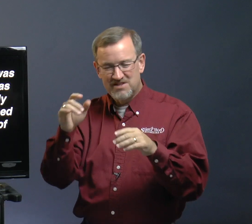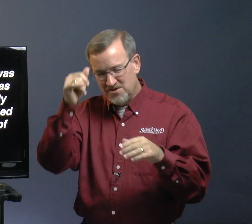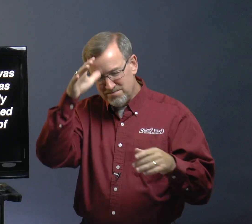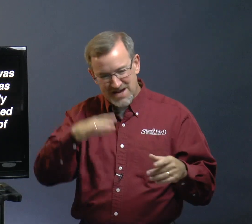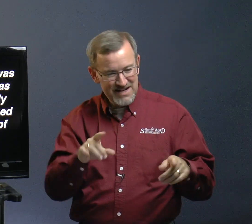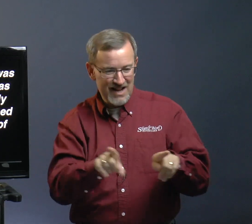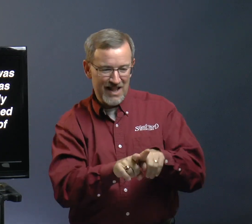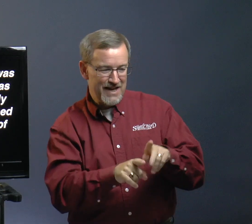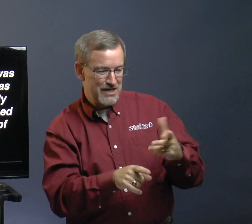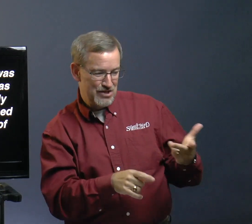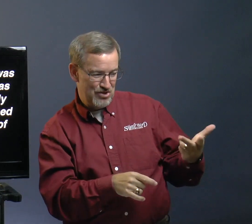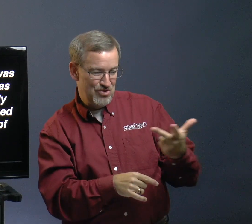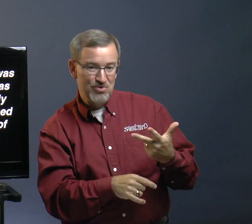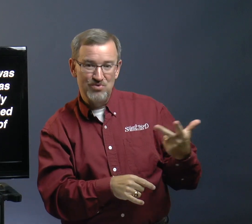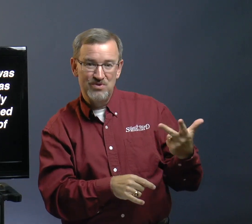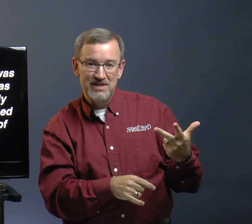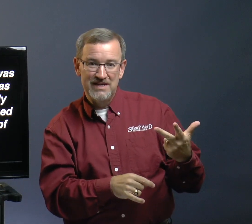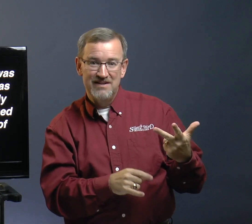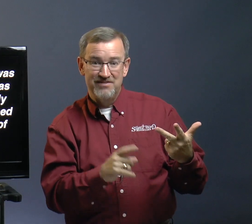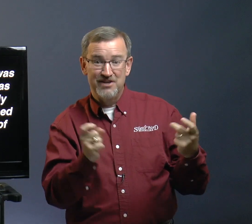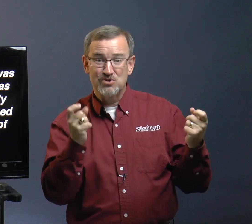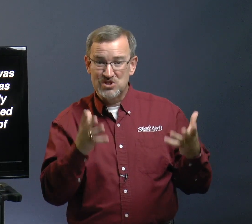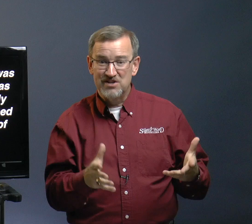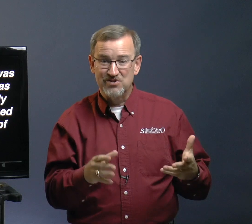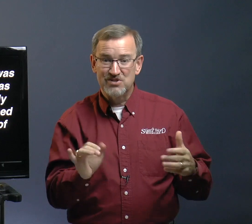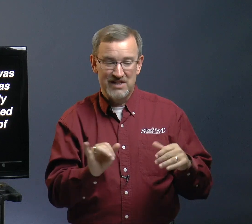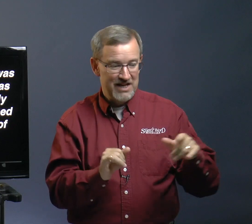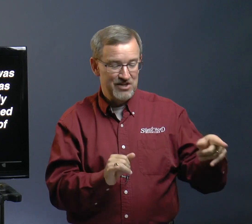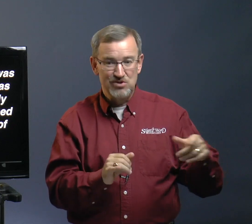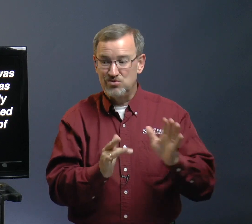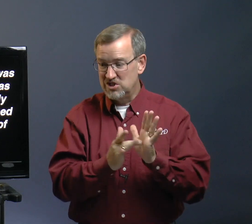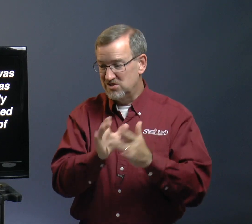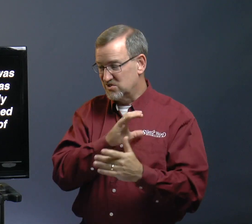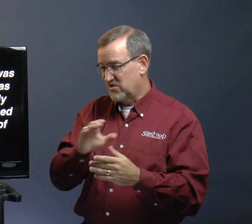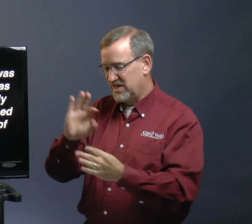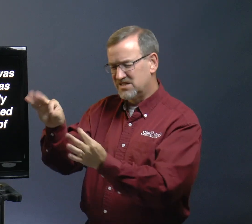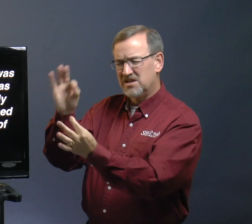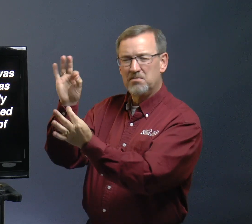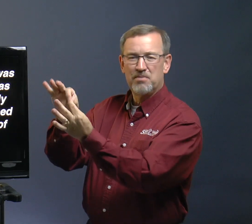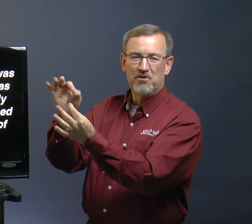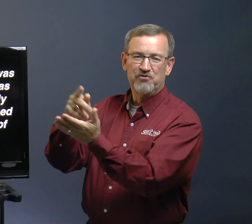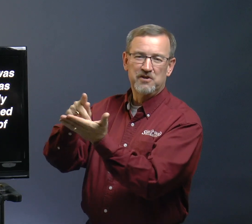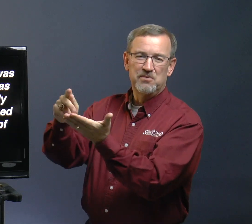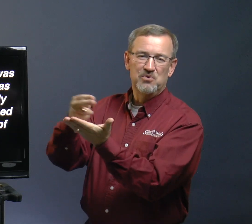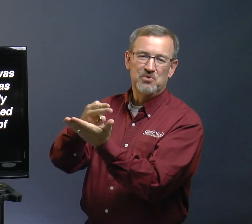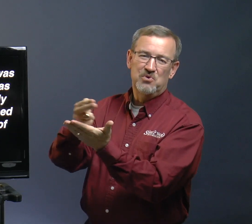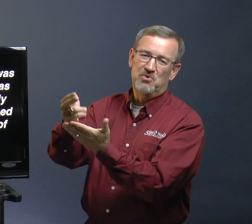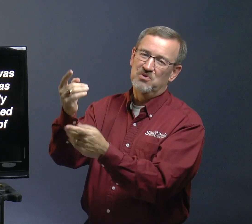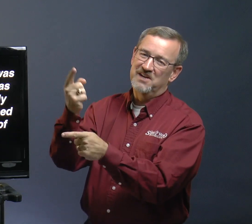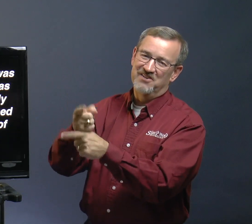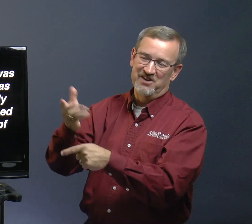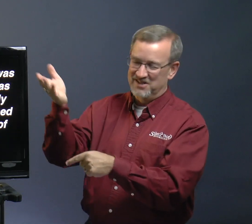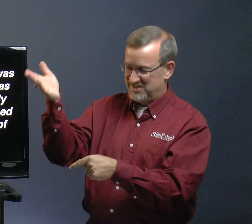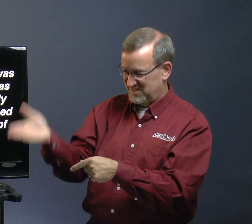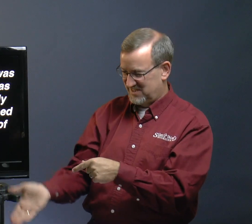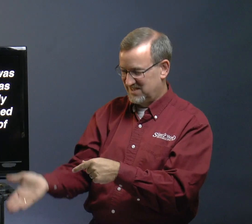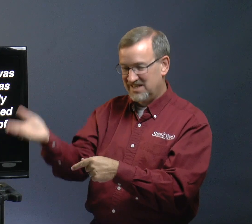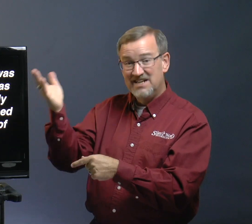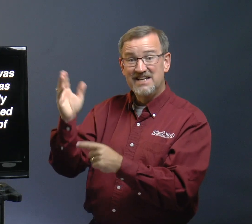they're men like you. They're sinners like you. Jesus Christ, perfect, pure, holy, and righteous. He